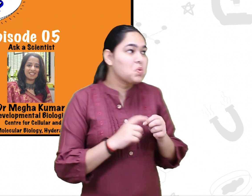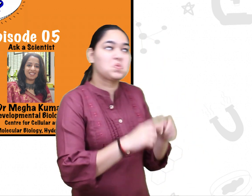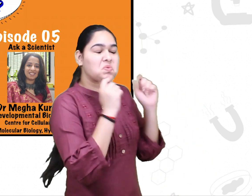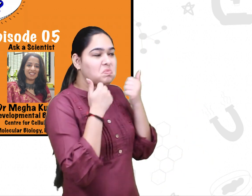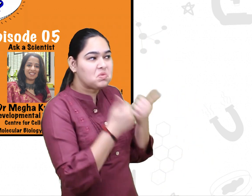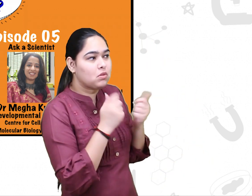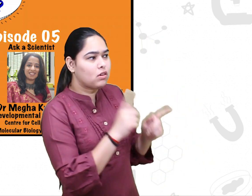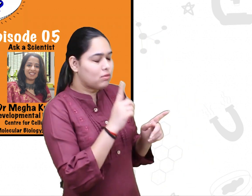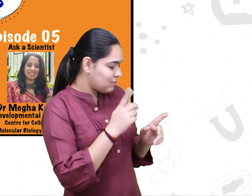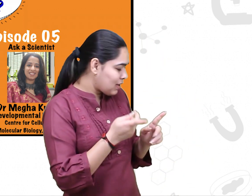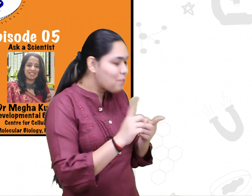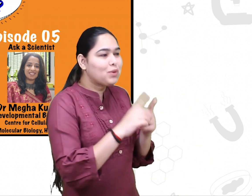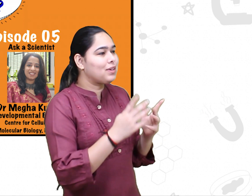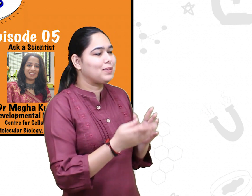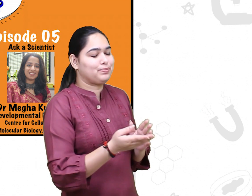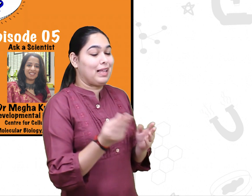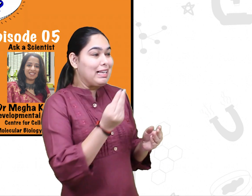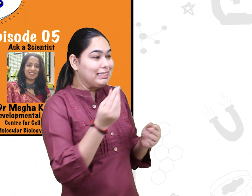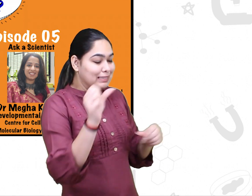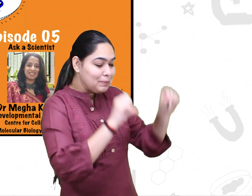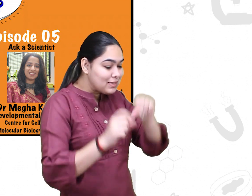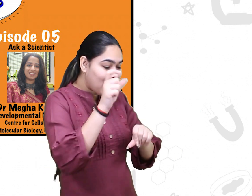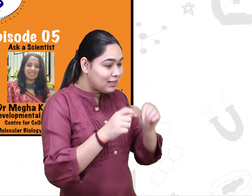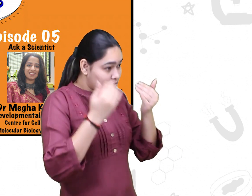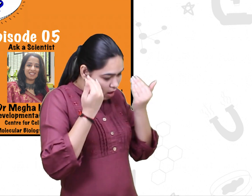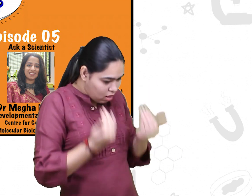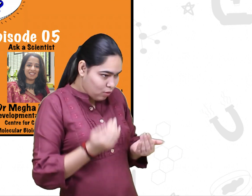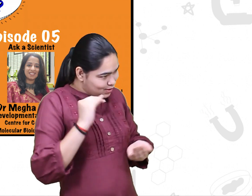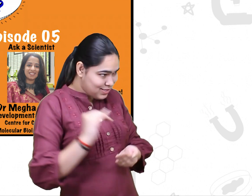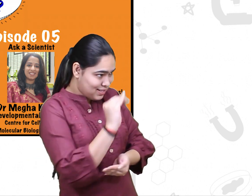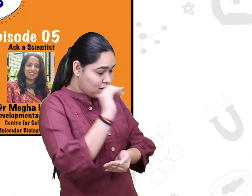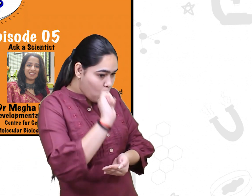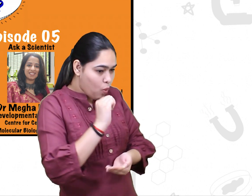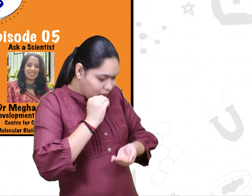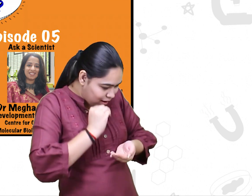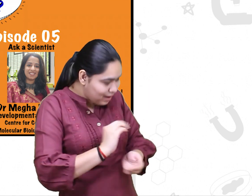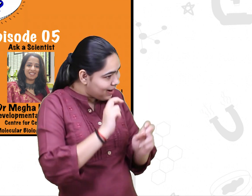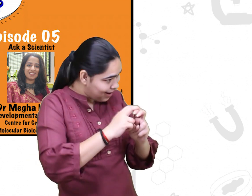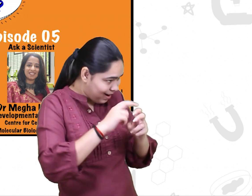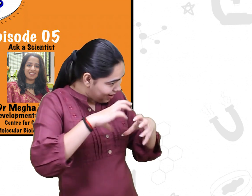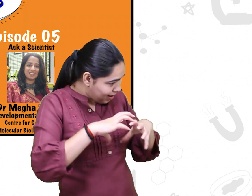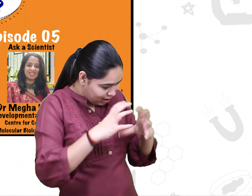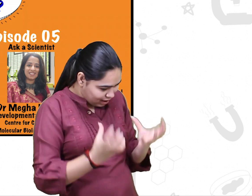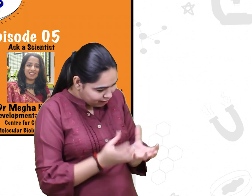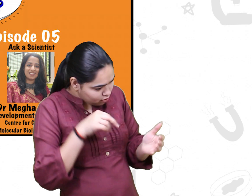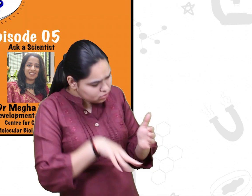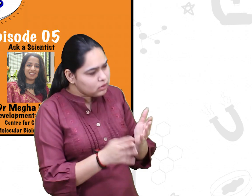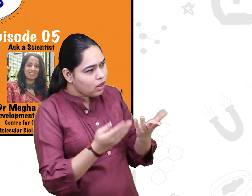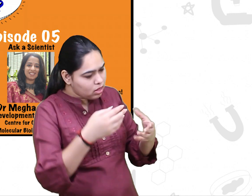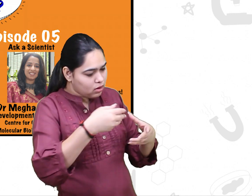the past. Since we can't go back in time, how do scientists know that this is really